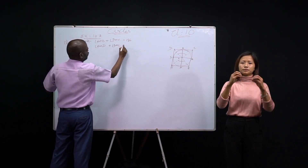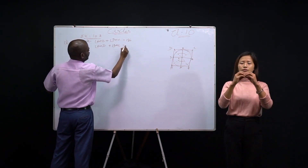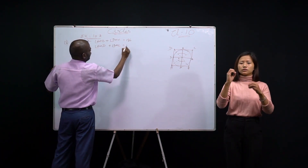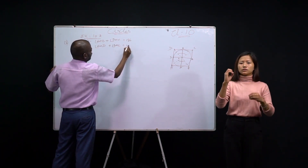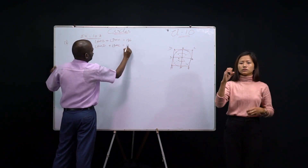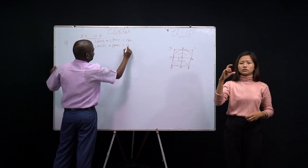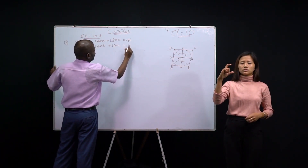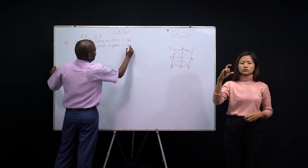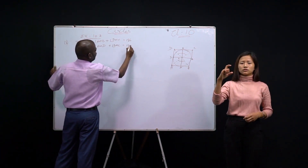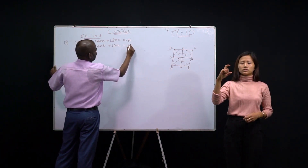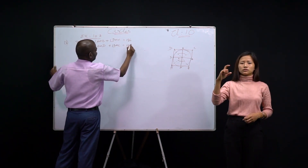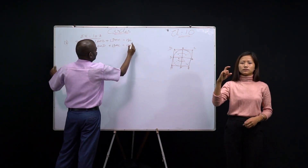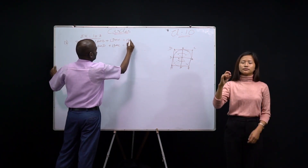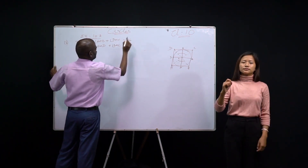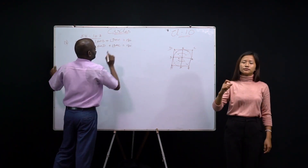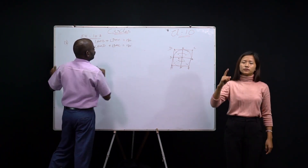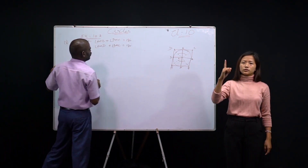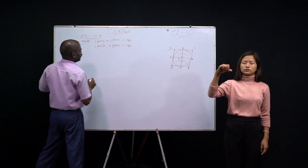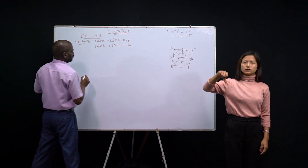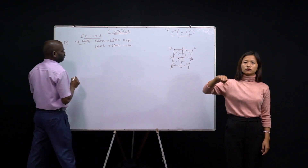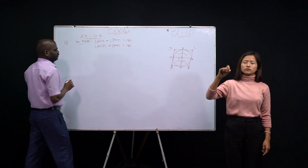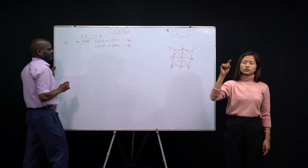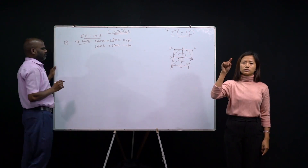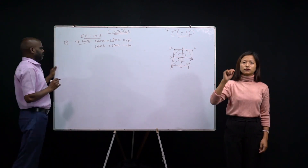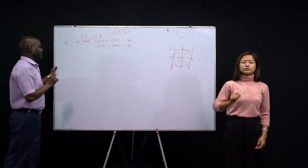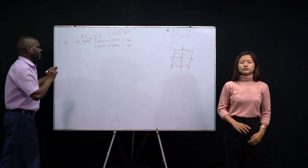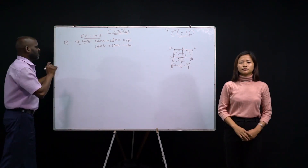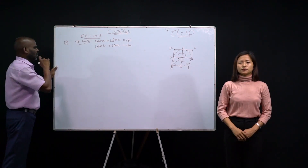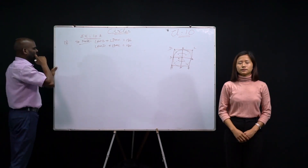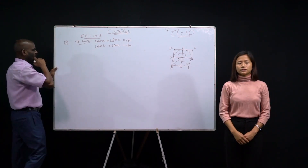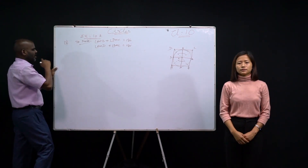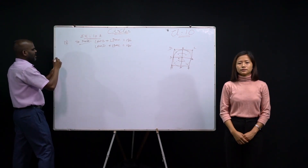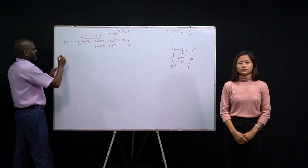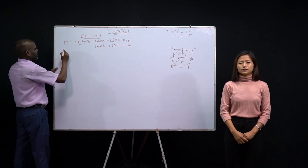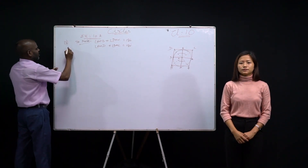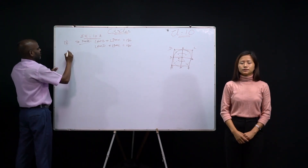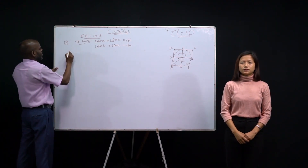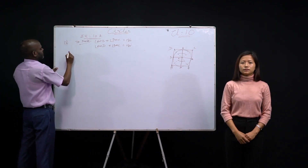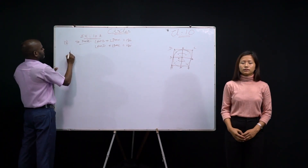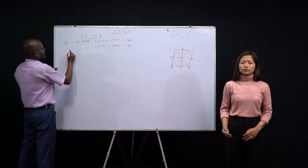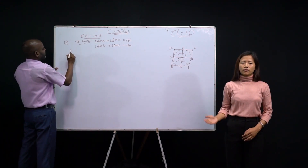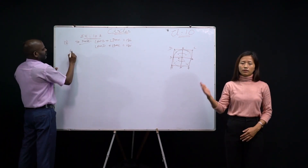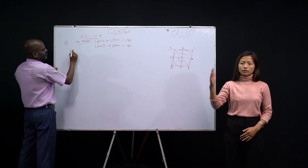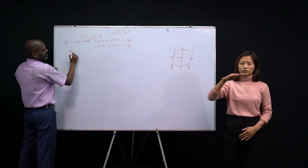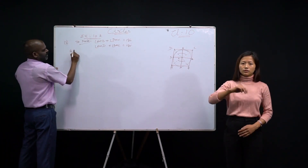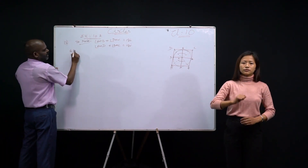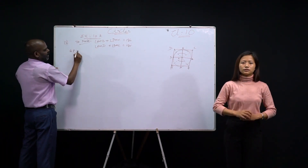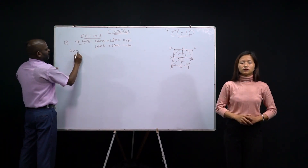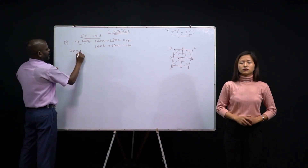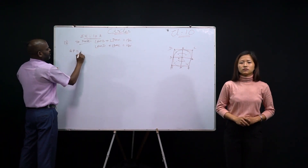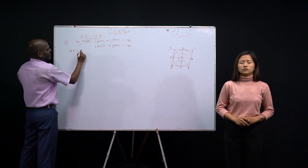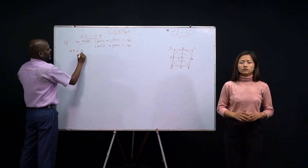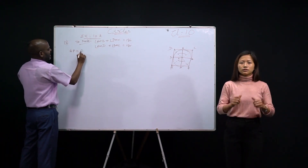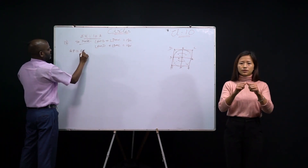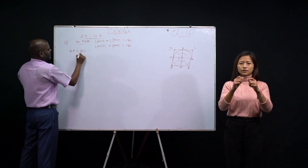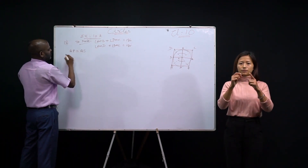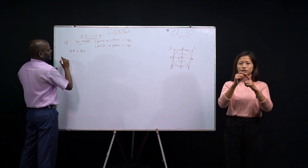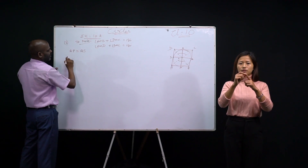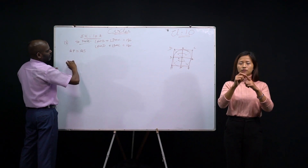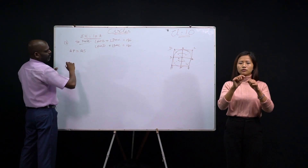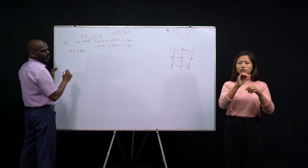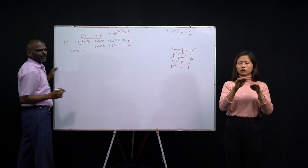BOC. How many degree? 180 degree you have to prove. Okay. Now come. AP equal to